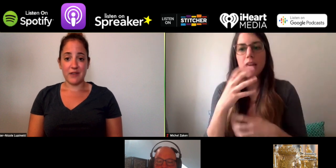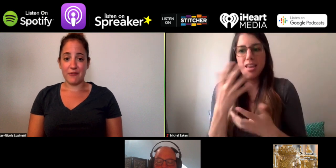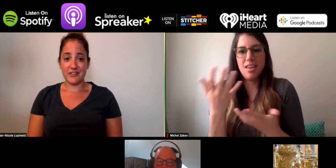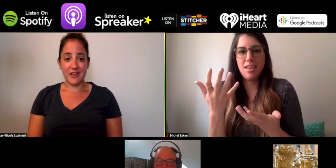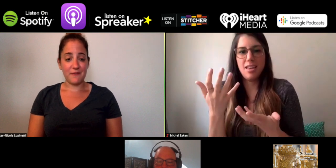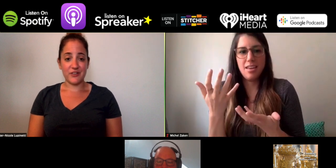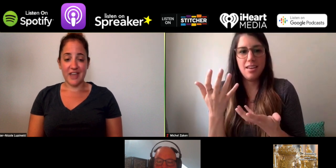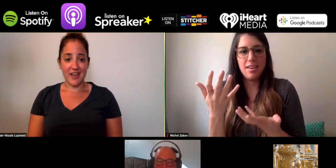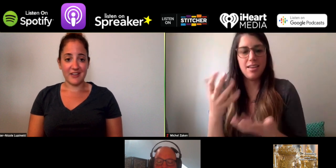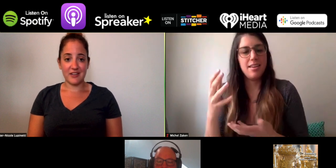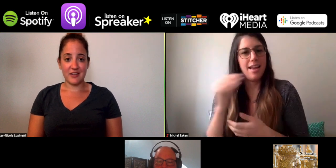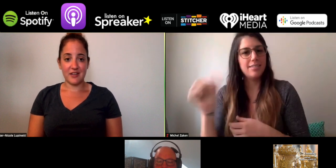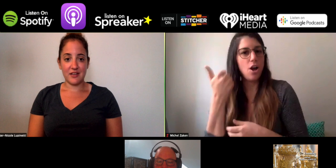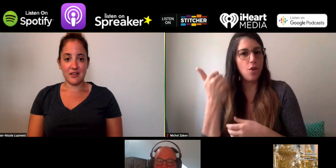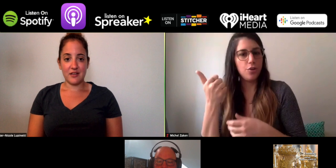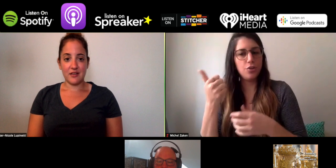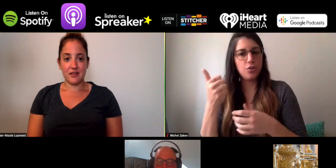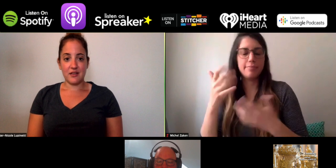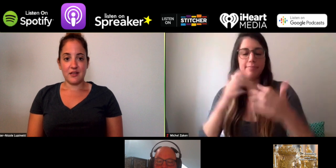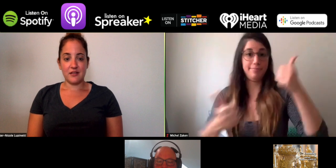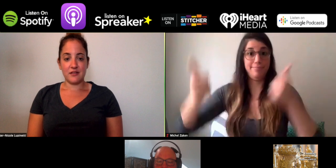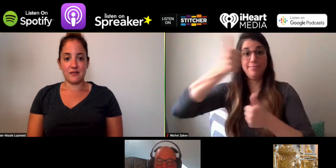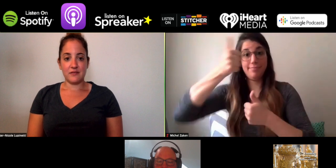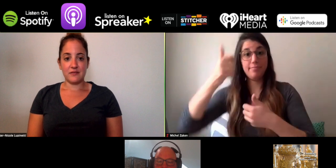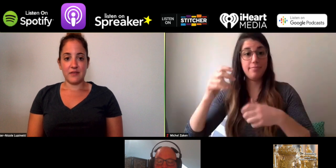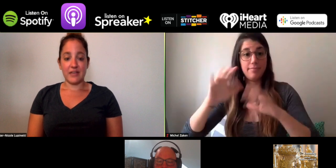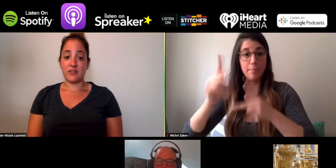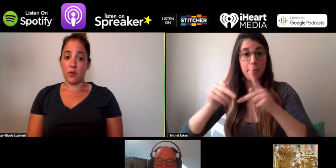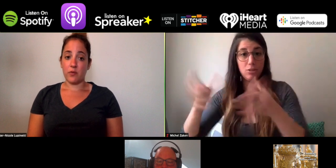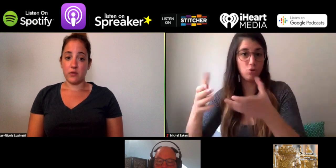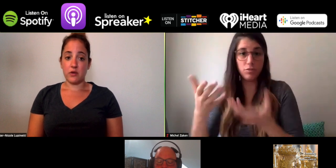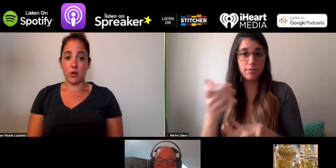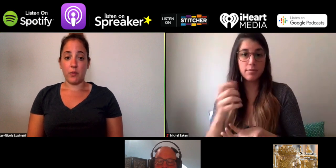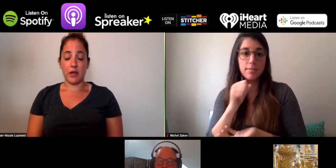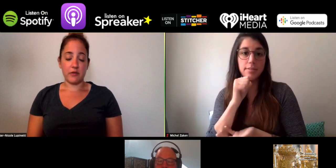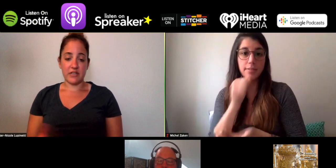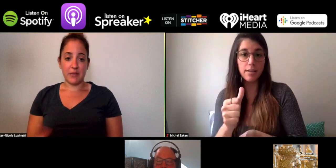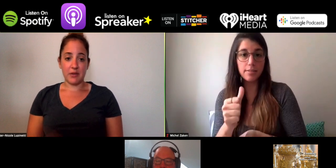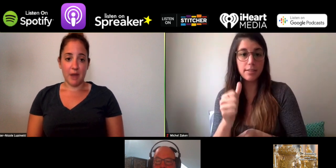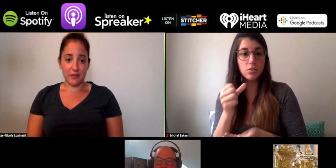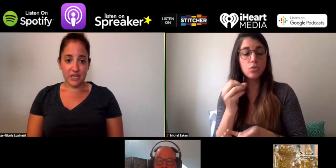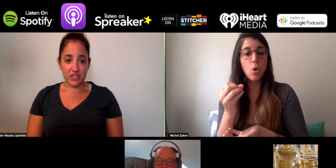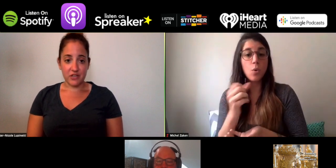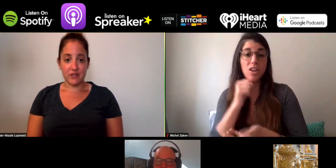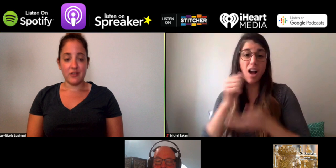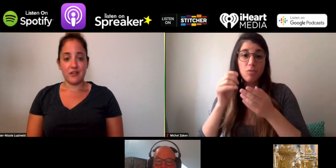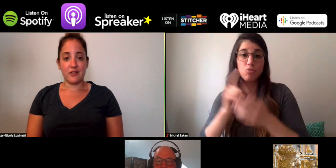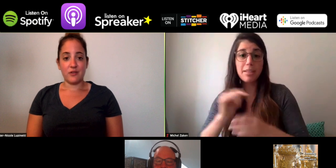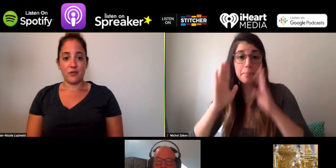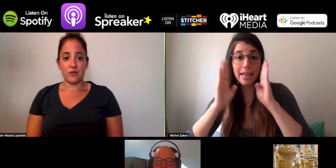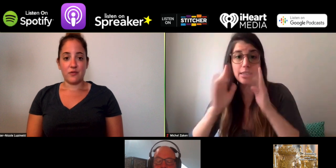every day firsthand. And so you know, in the dominant population,